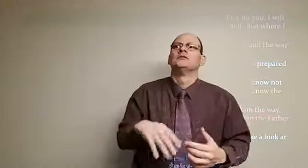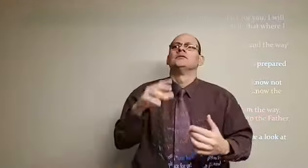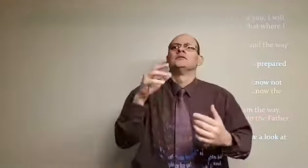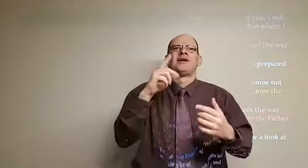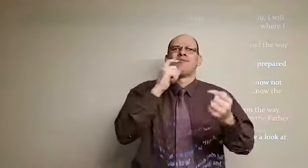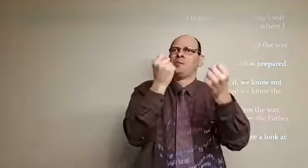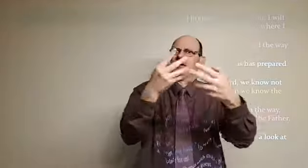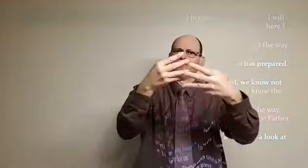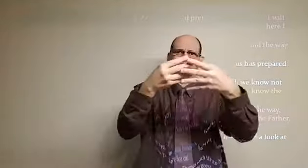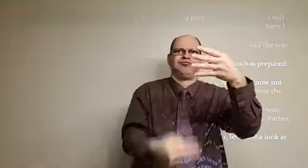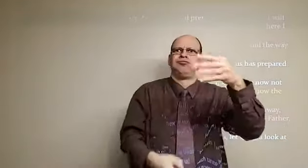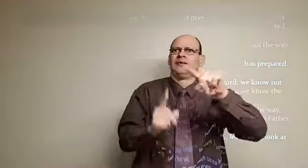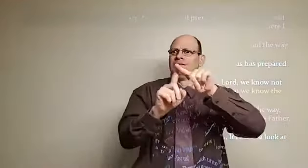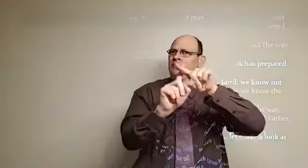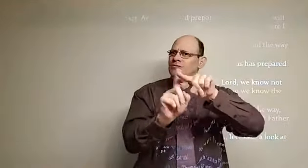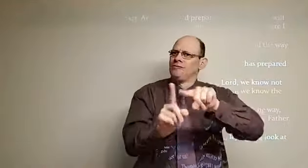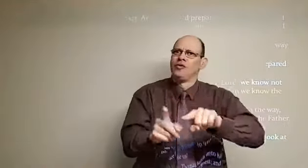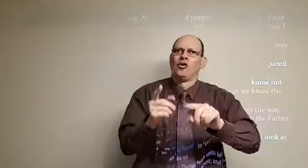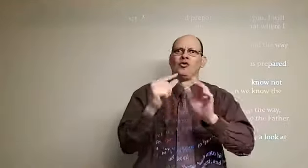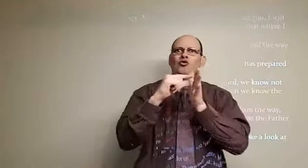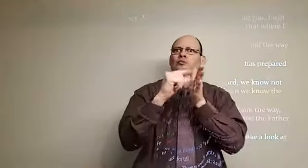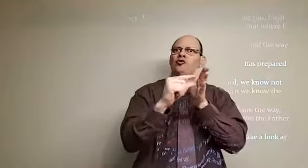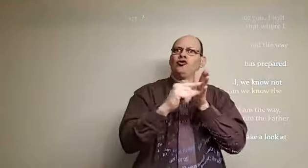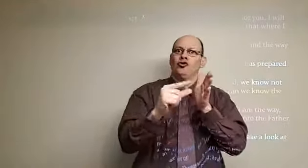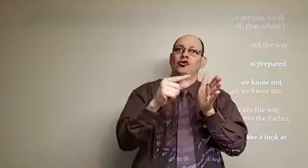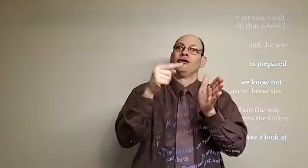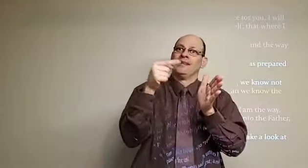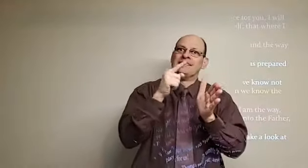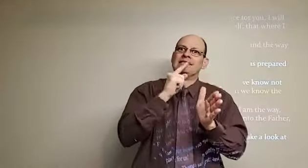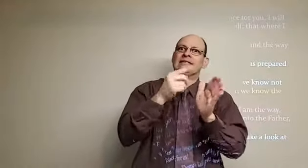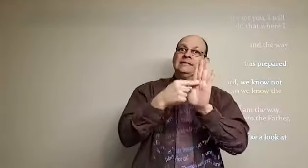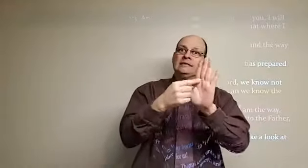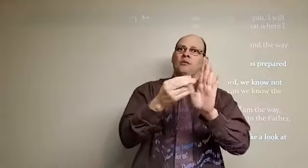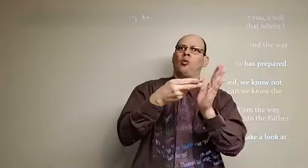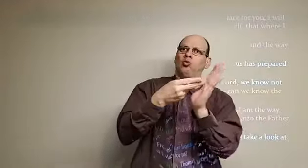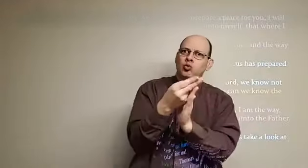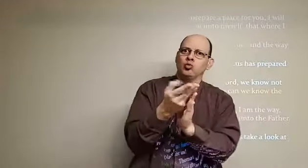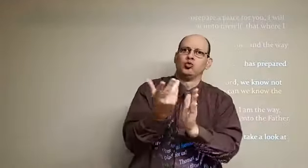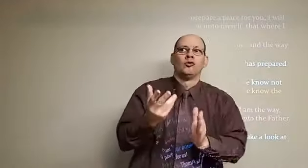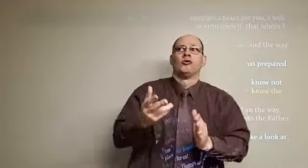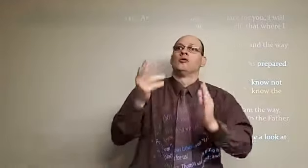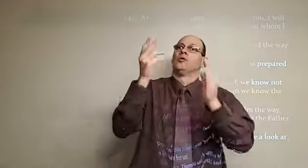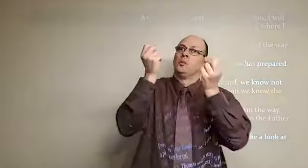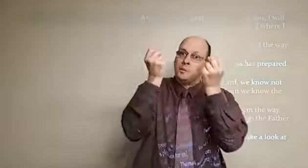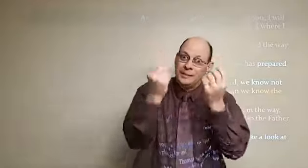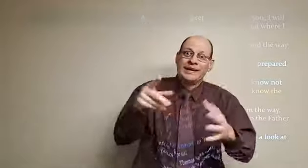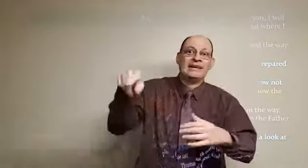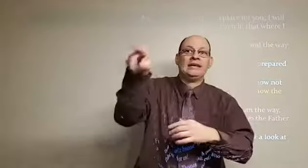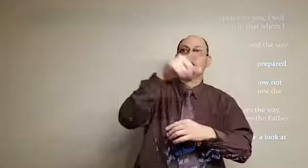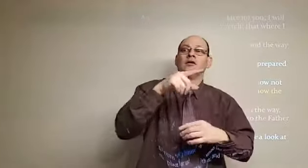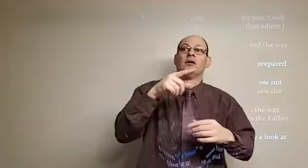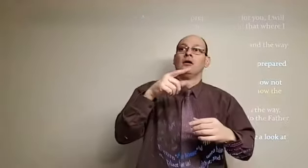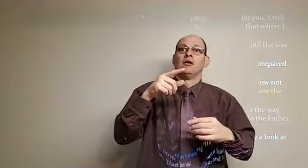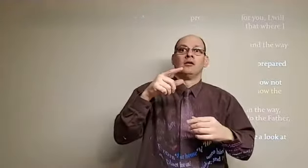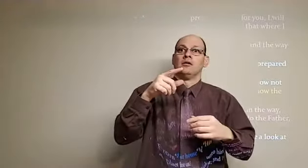God and there are many different verses that will share the